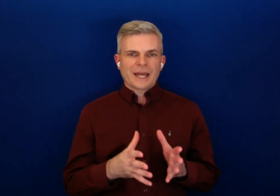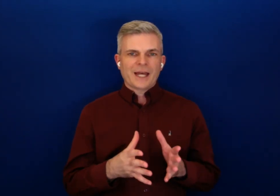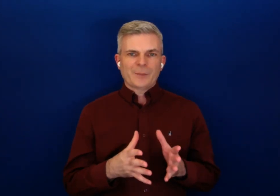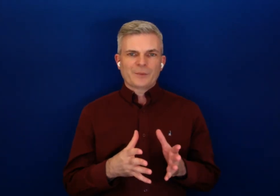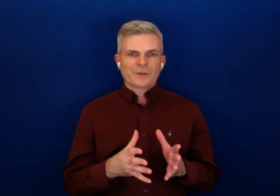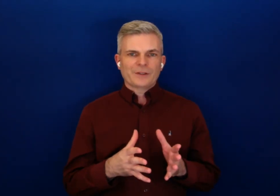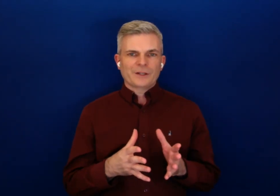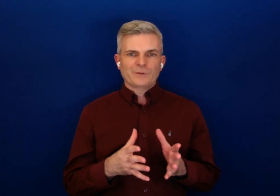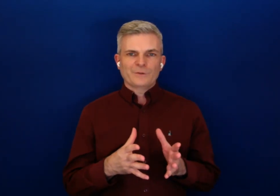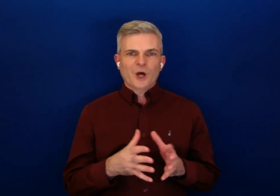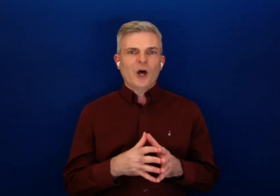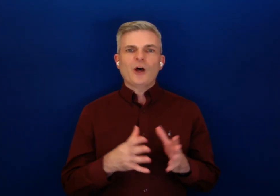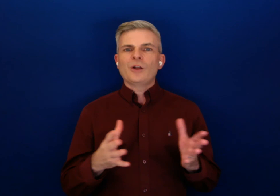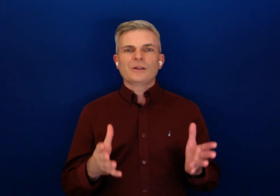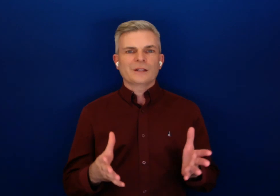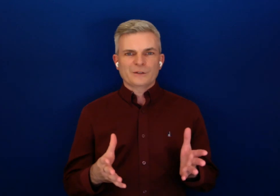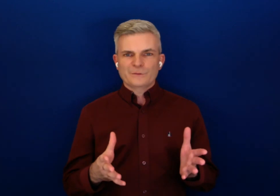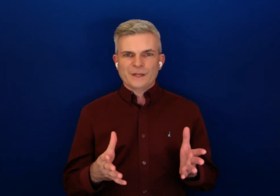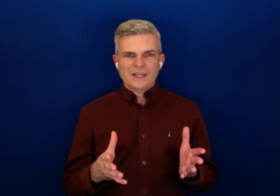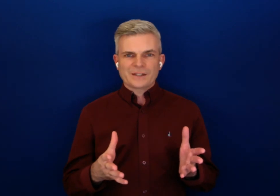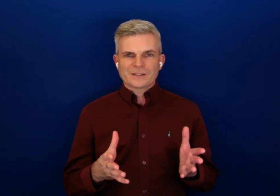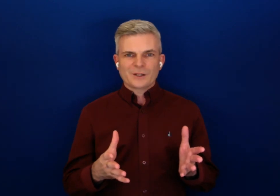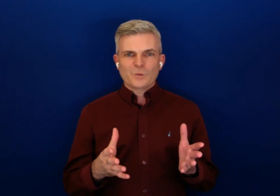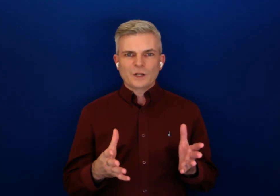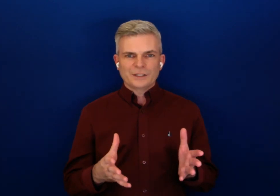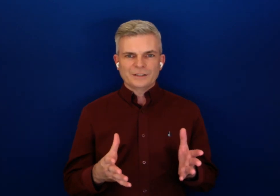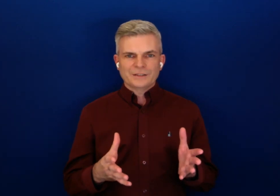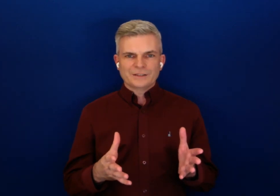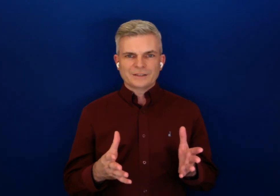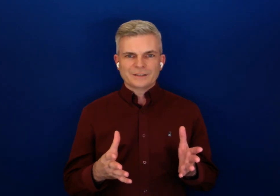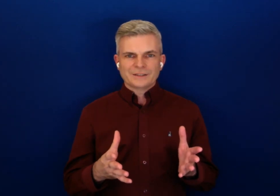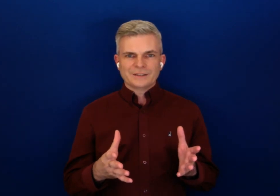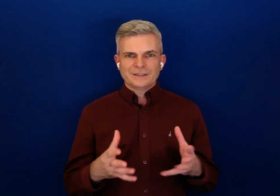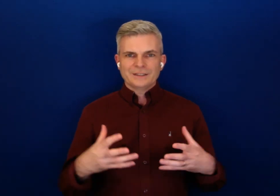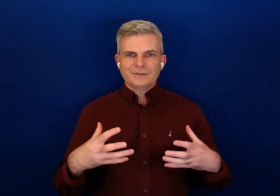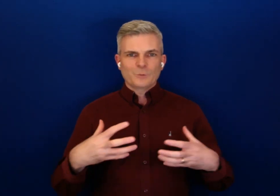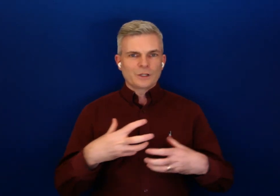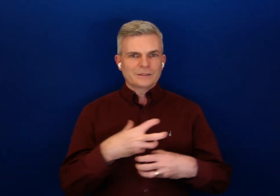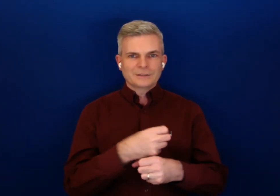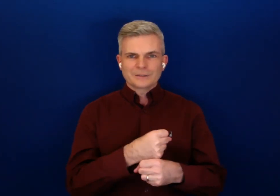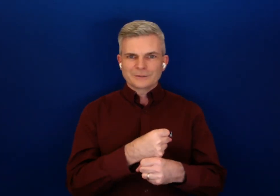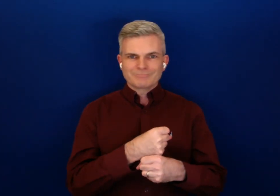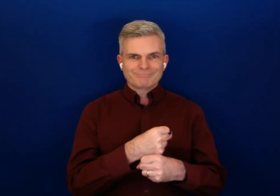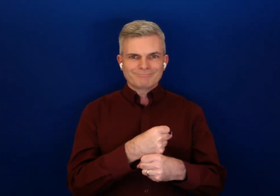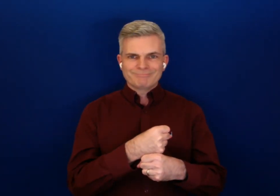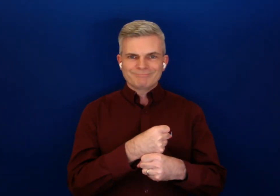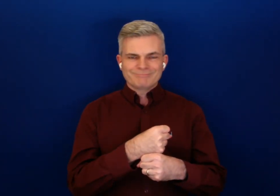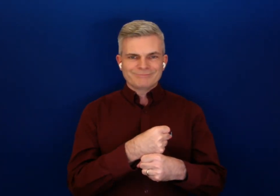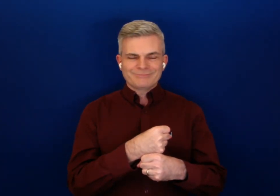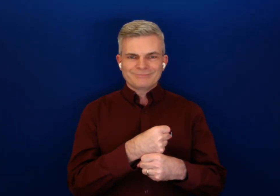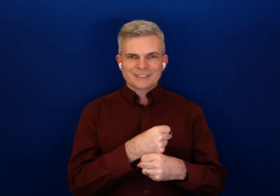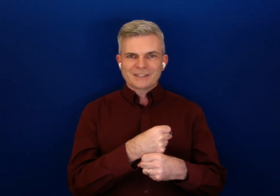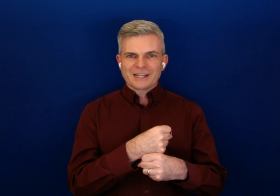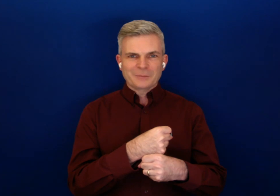recap of all of ASL 1 in one little